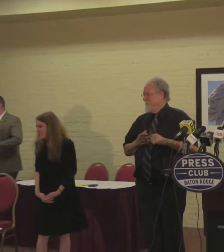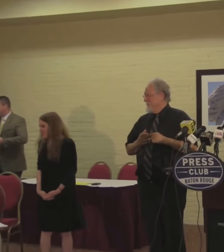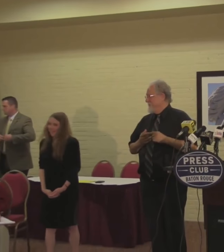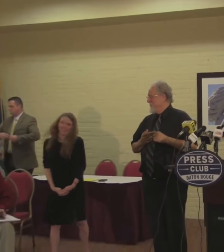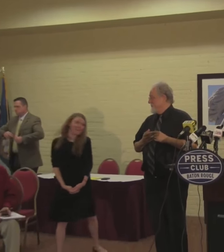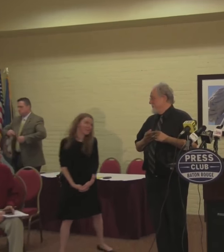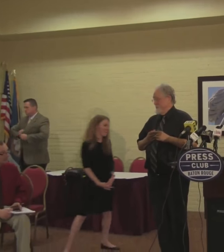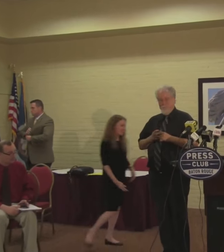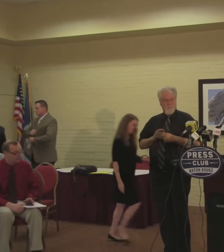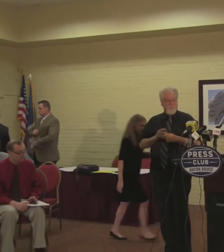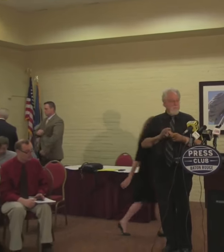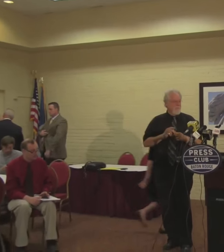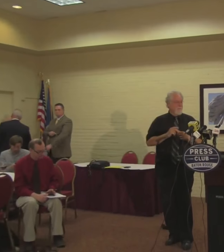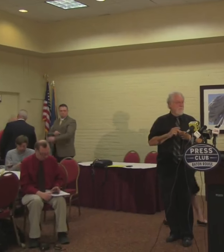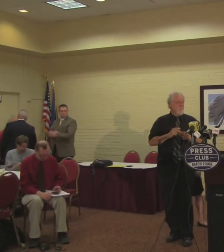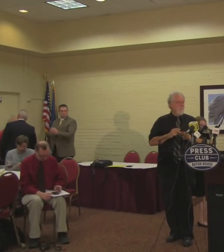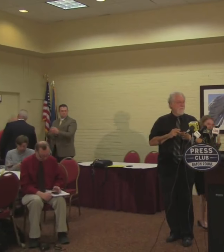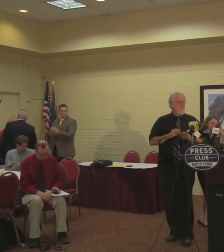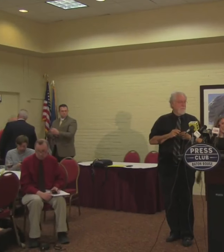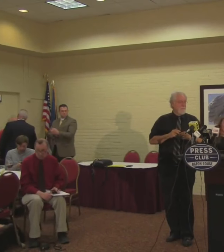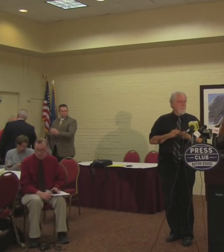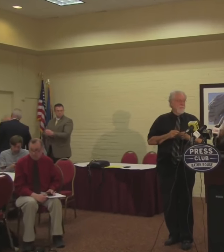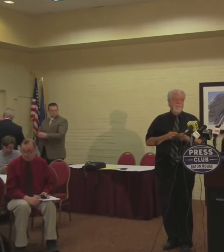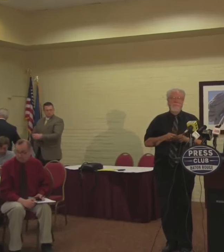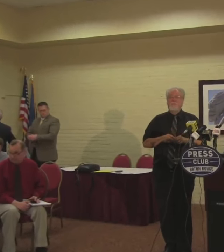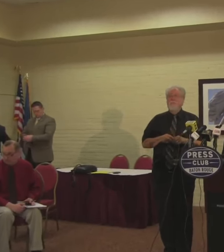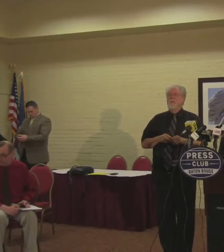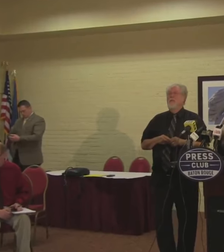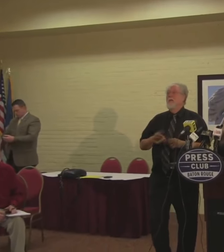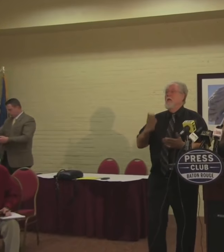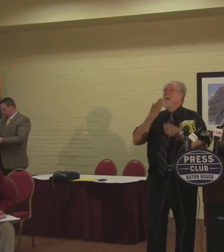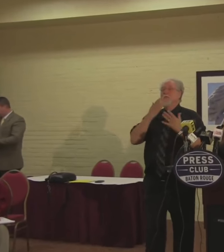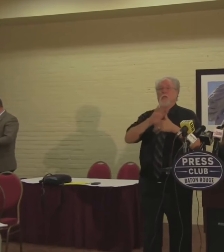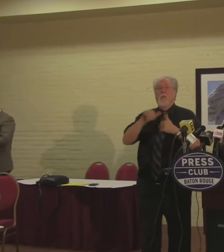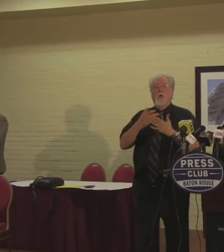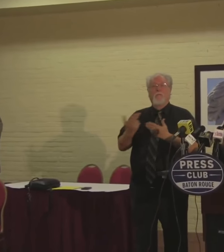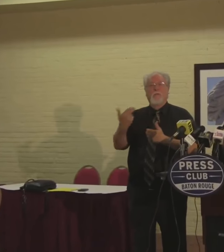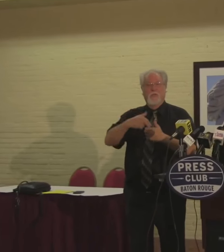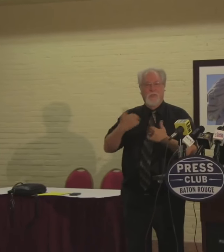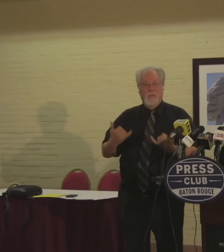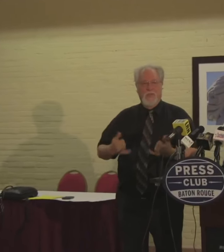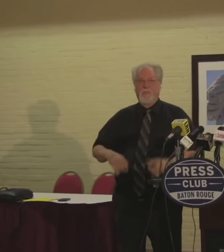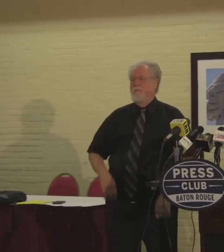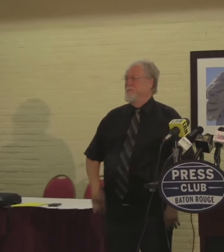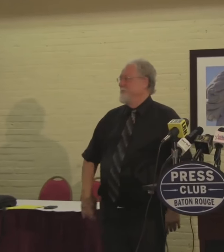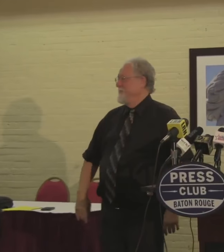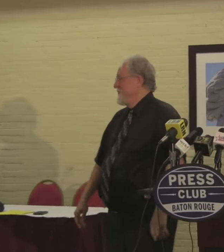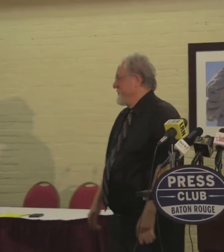All right, thank you all for joining us today.